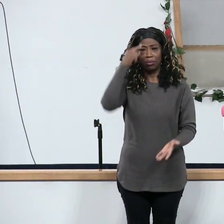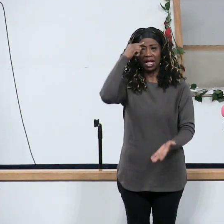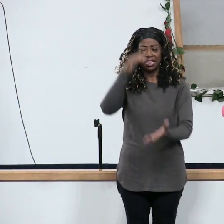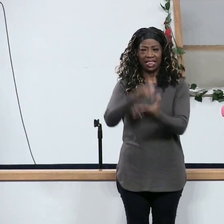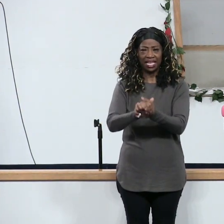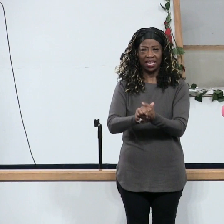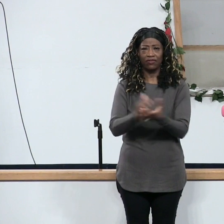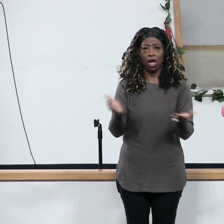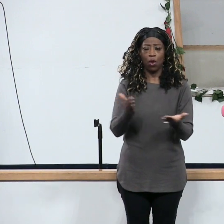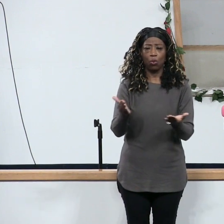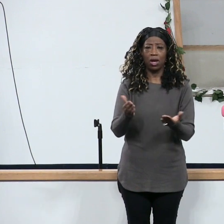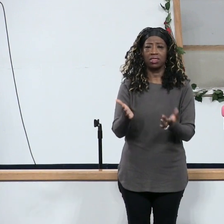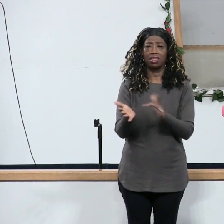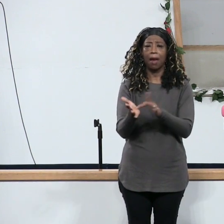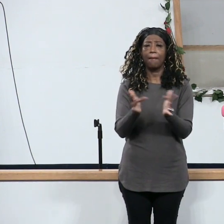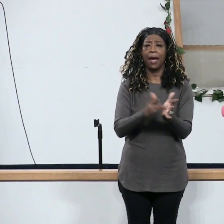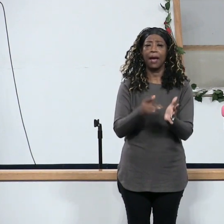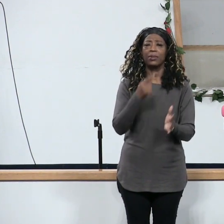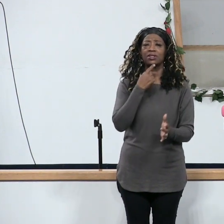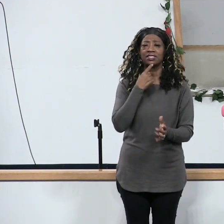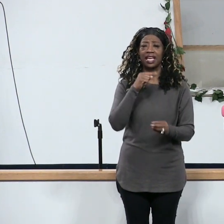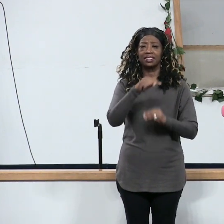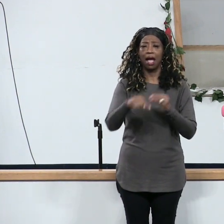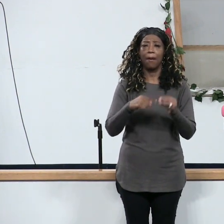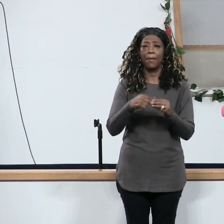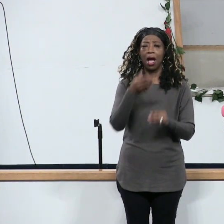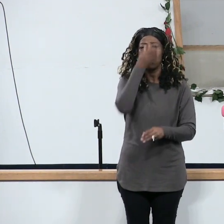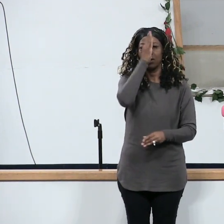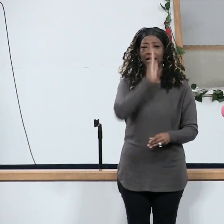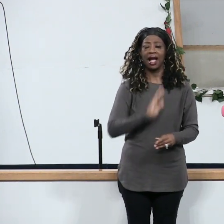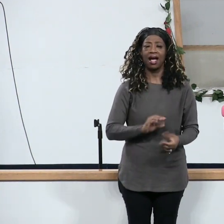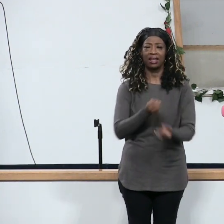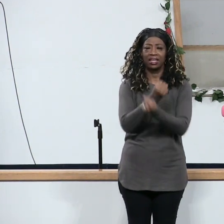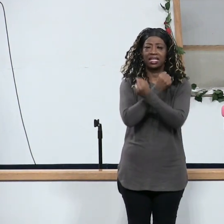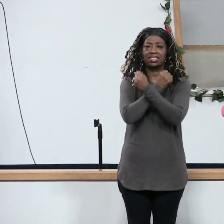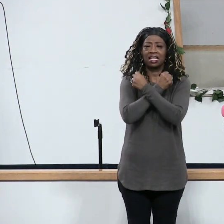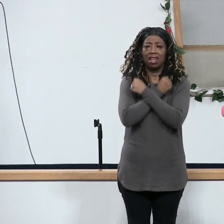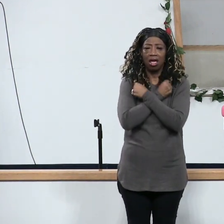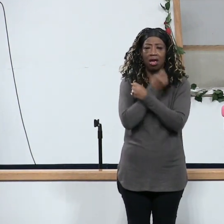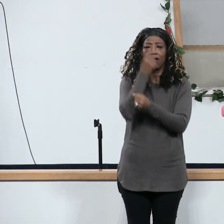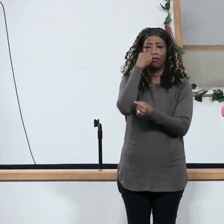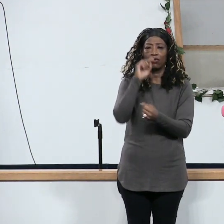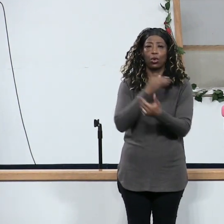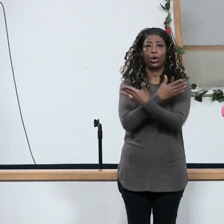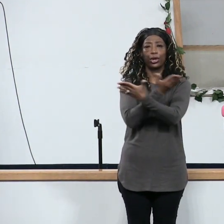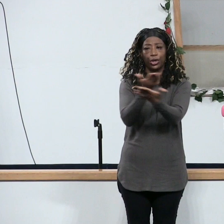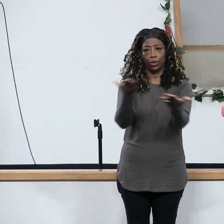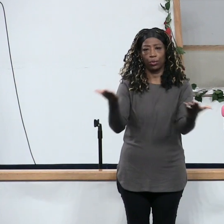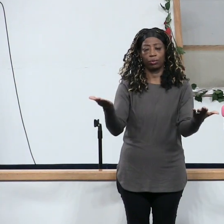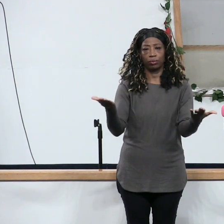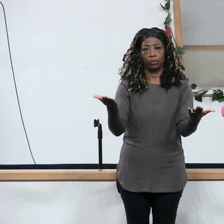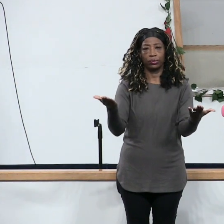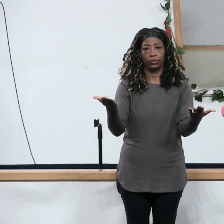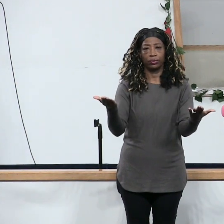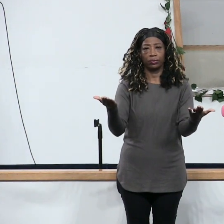Believe in what the Bible says about God and his love for you.